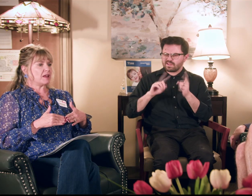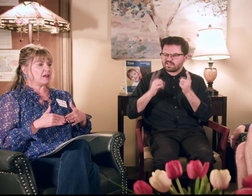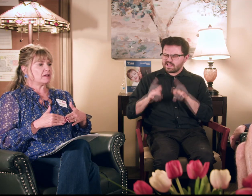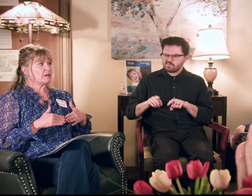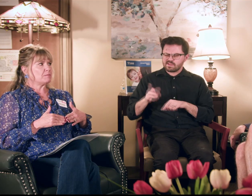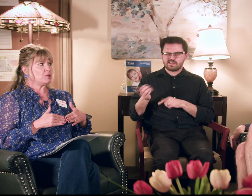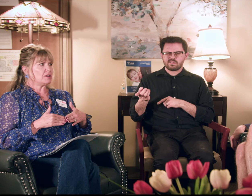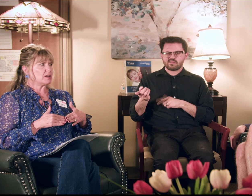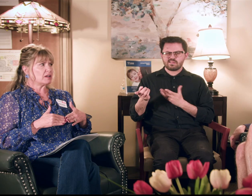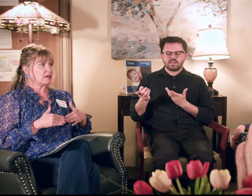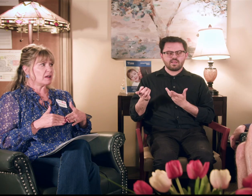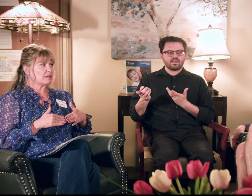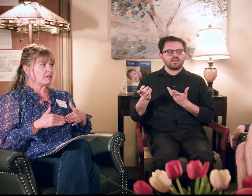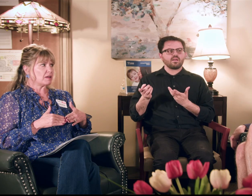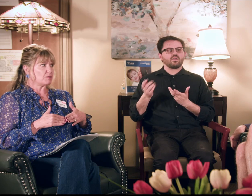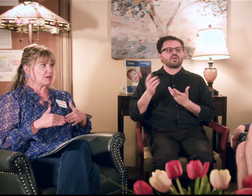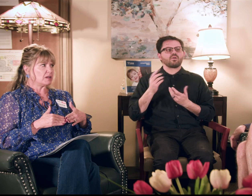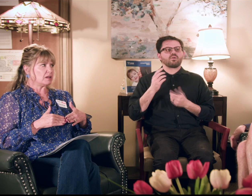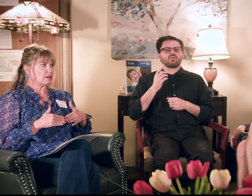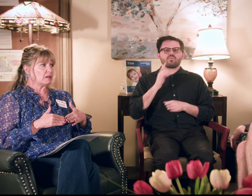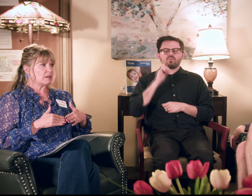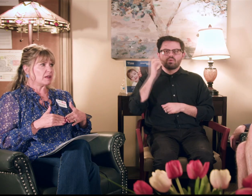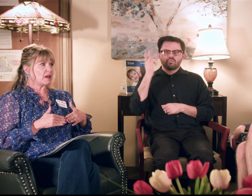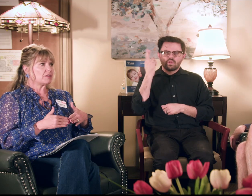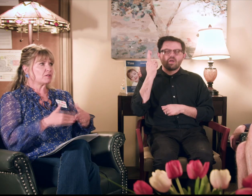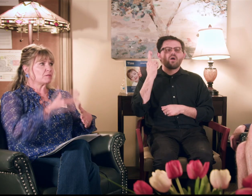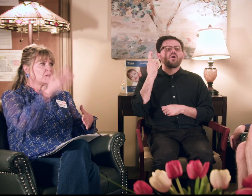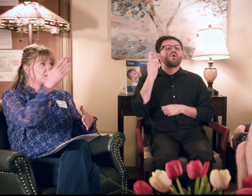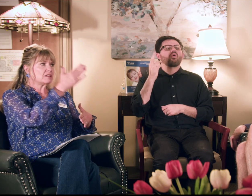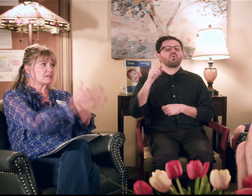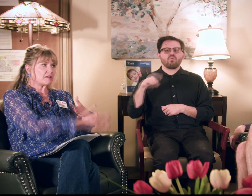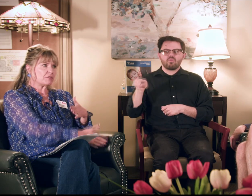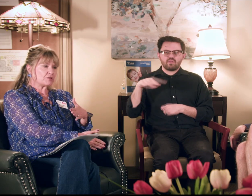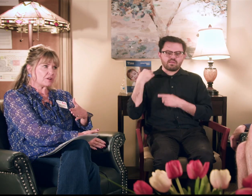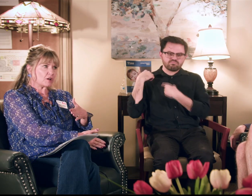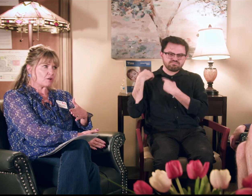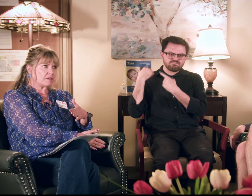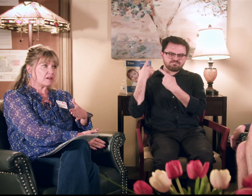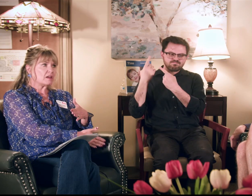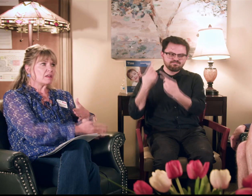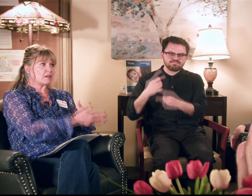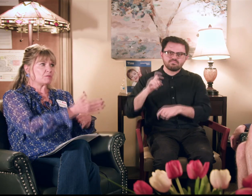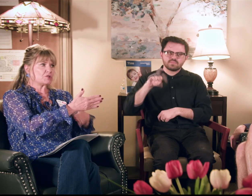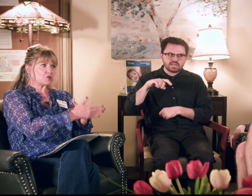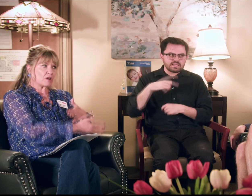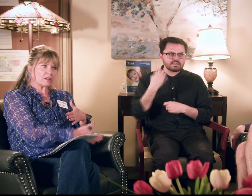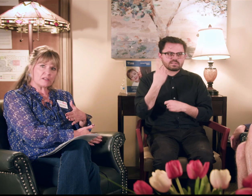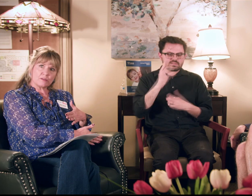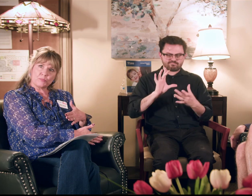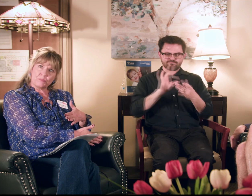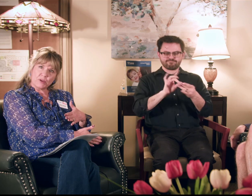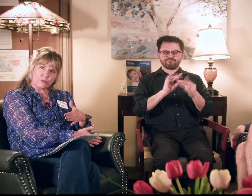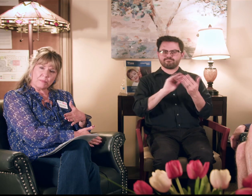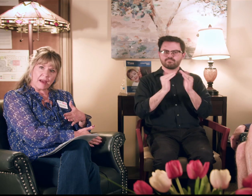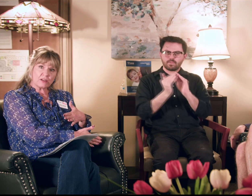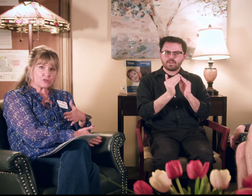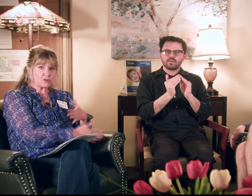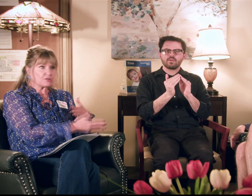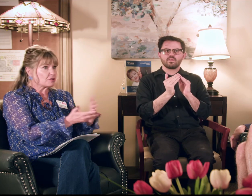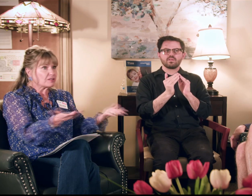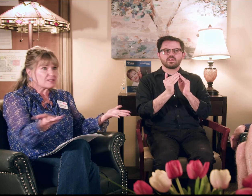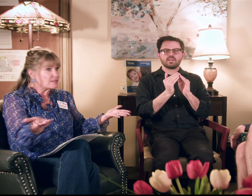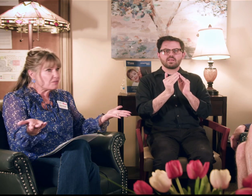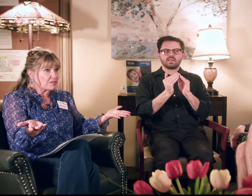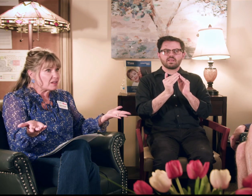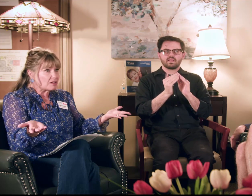it was a community connect that they were needing. They had their community severed during COVID. They were struggling to build